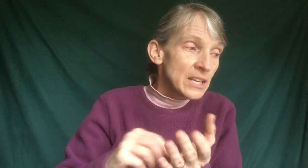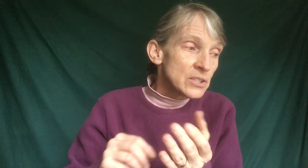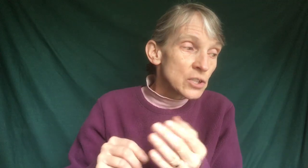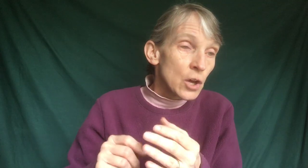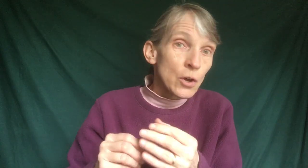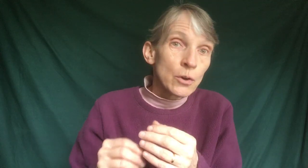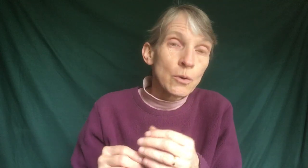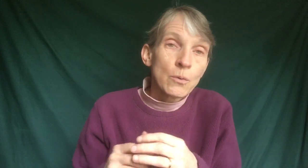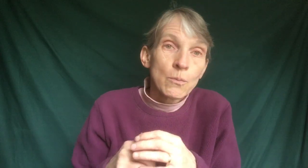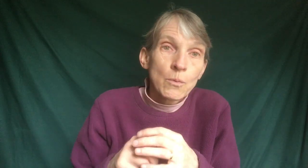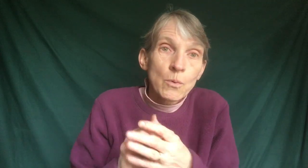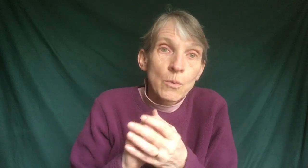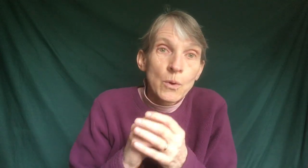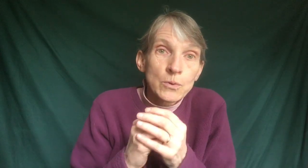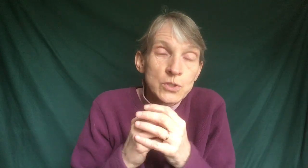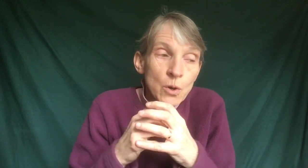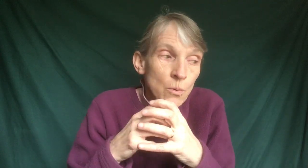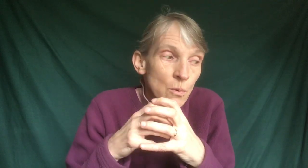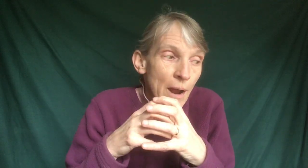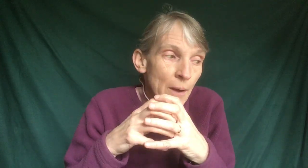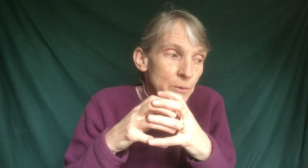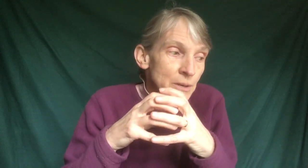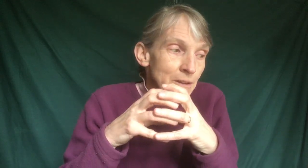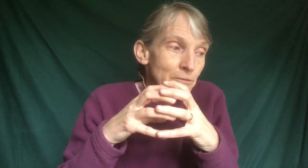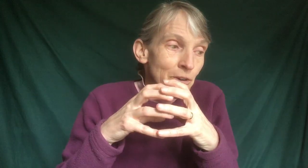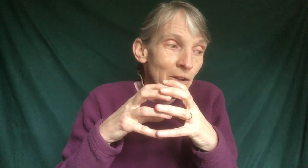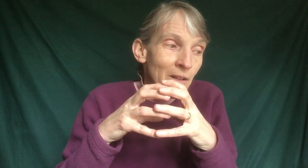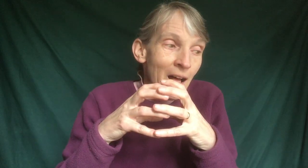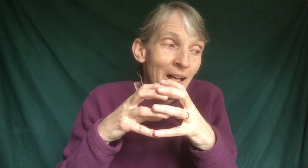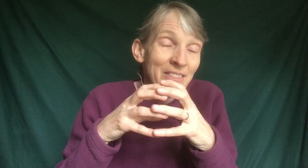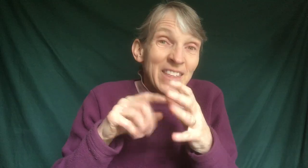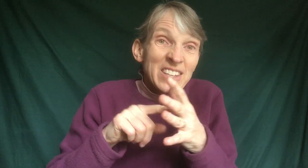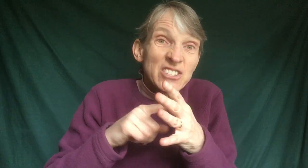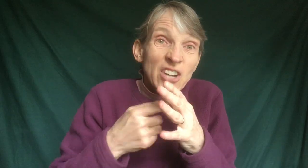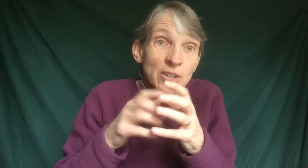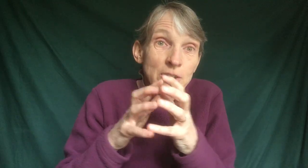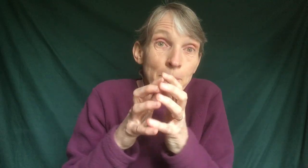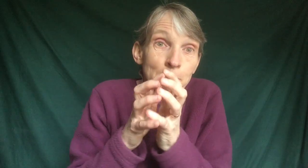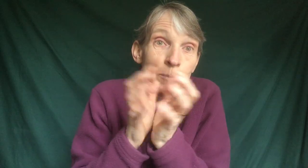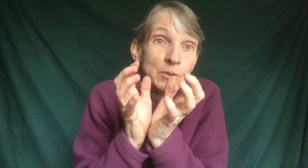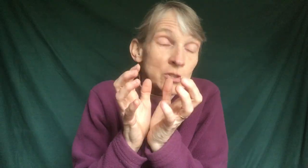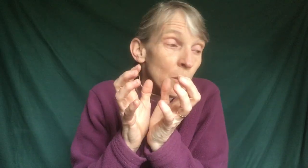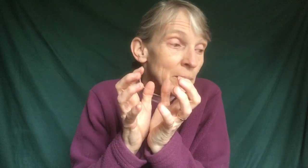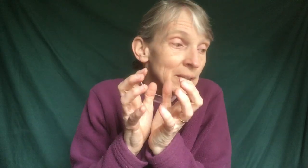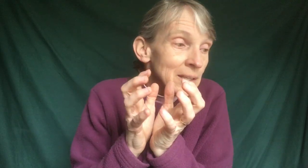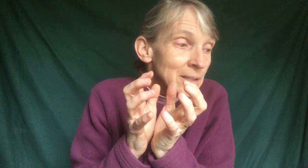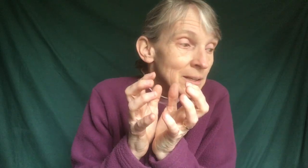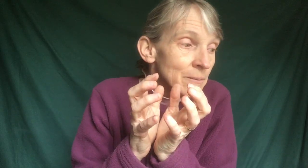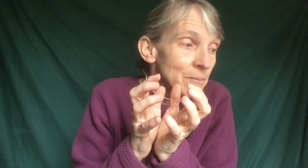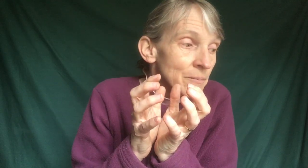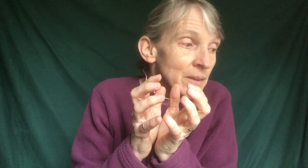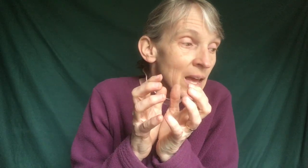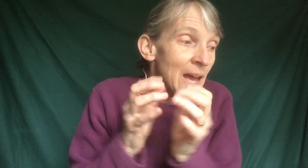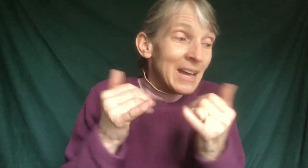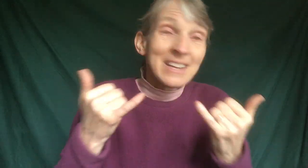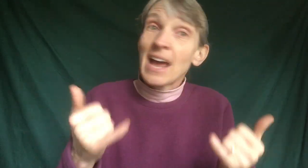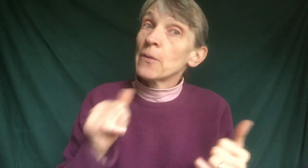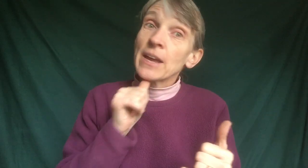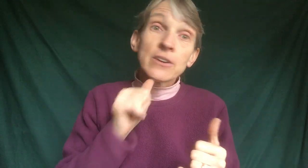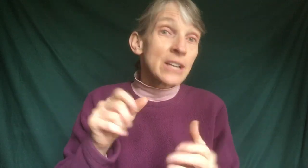seeds grow so round and full, they start to burst open a little. Now they are